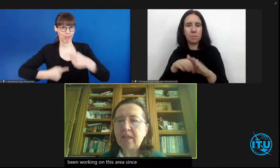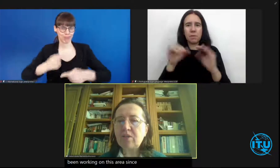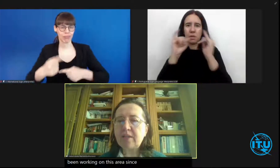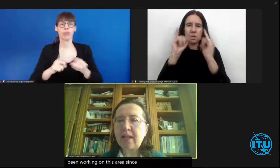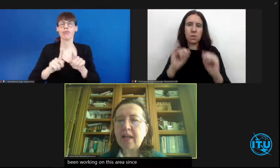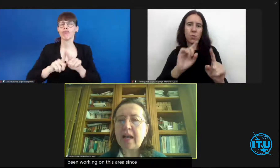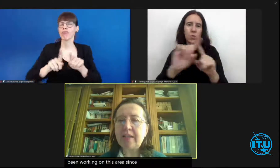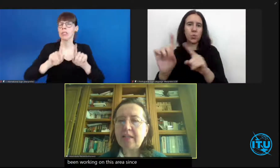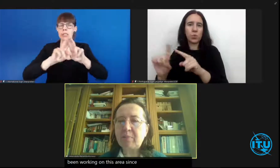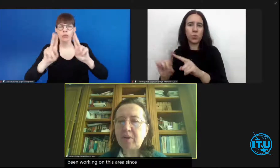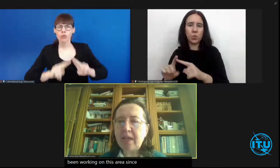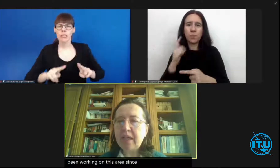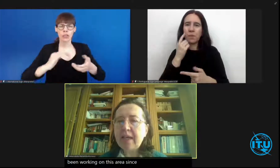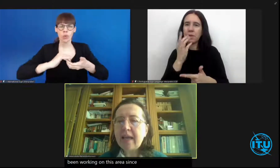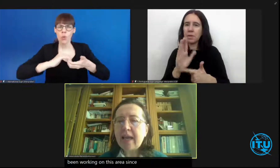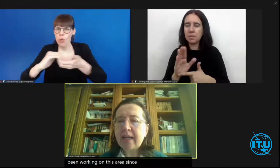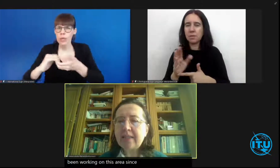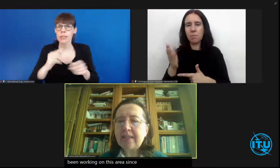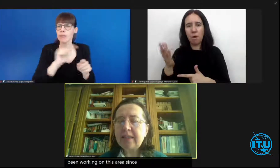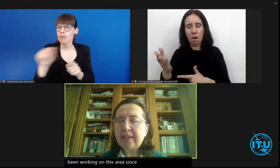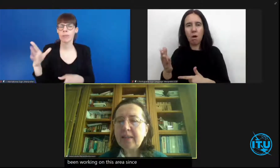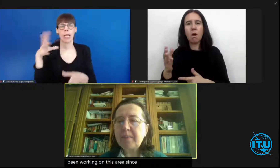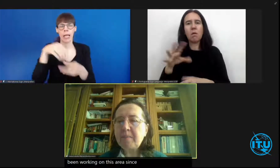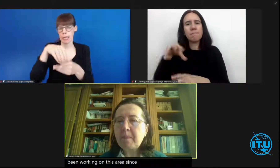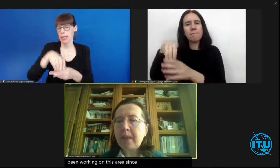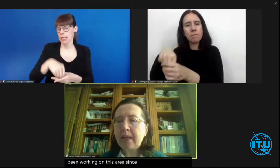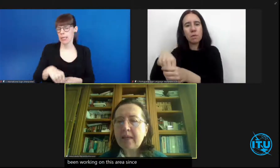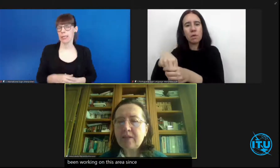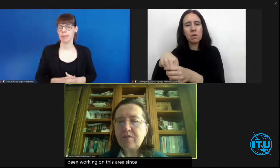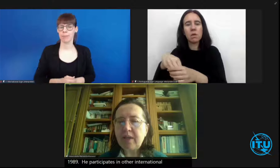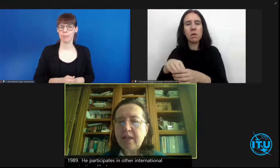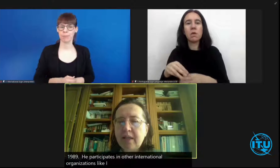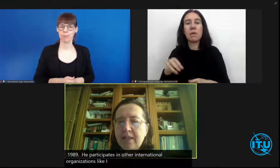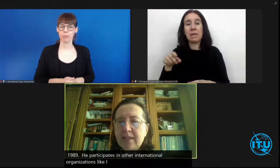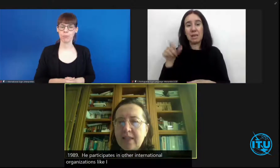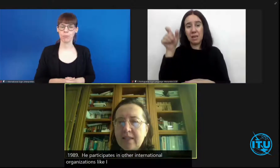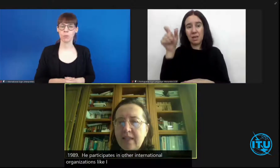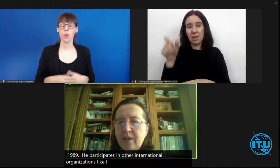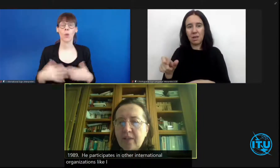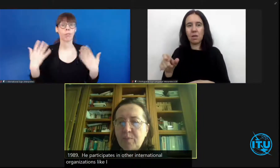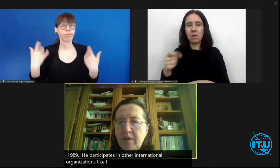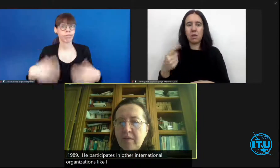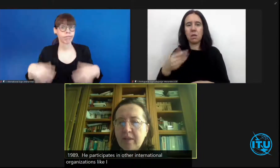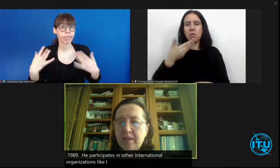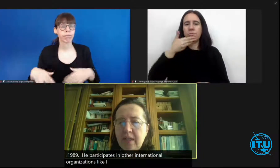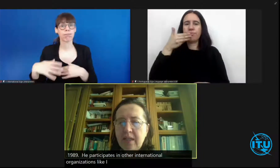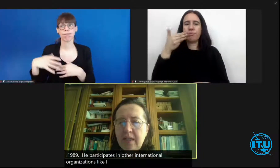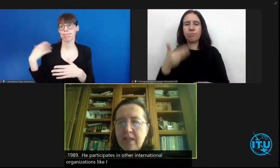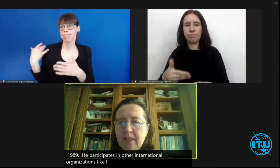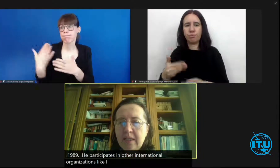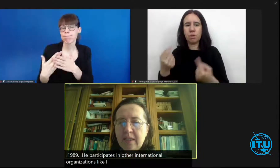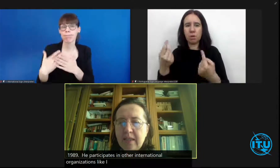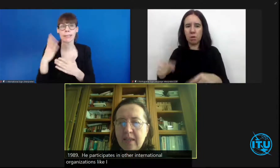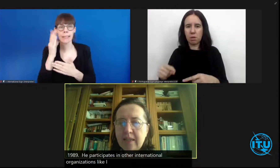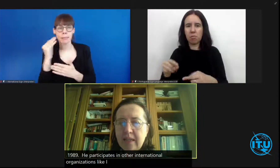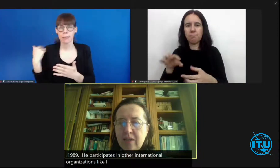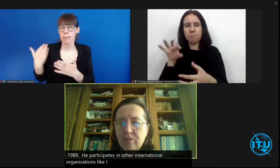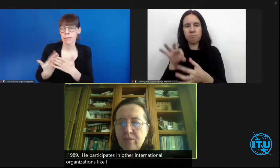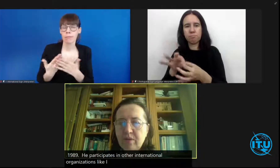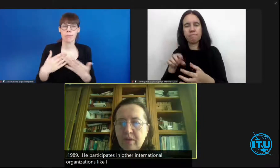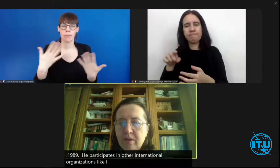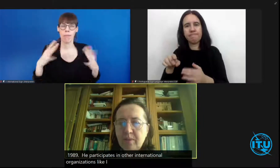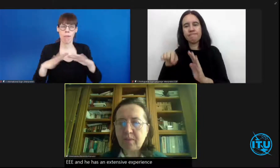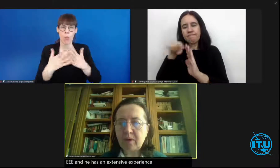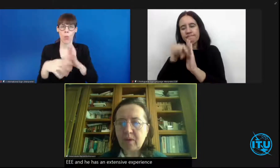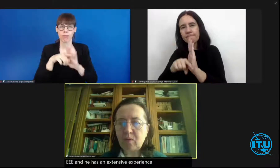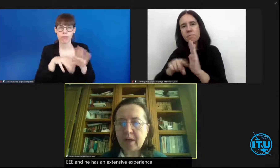international organizations like IEEE, and he has really an extensive experience in this